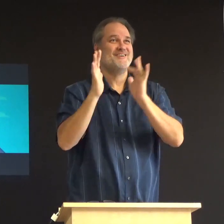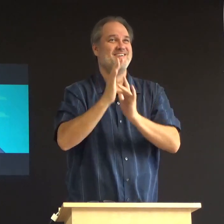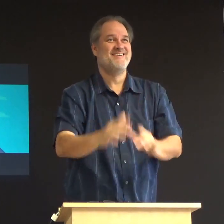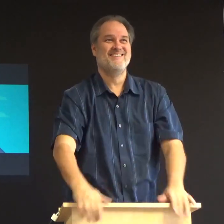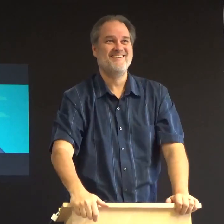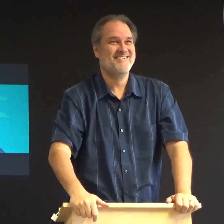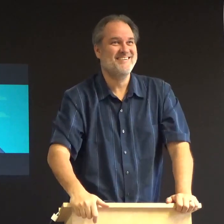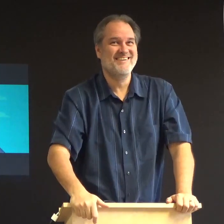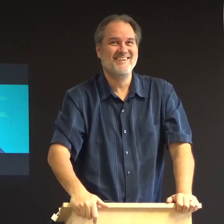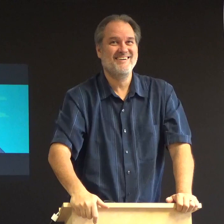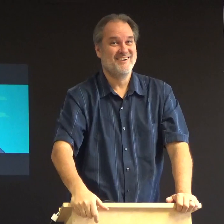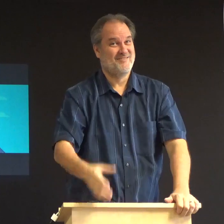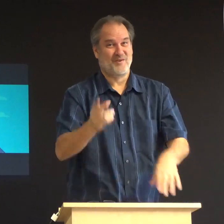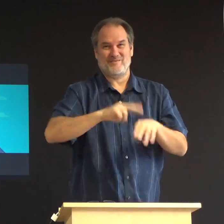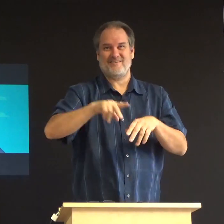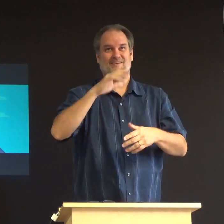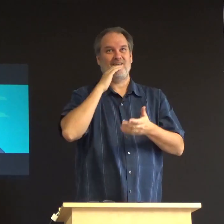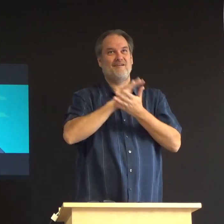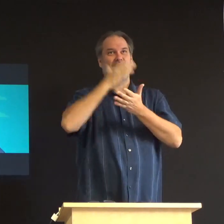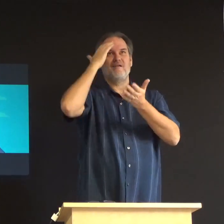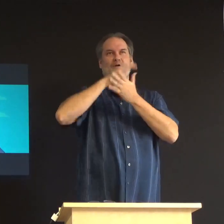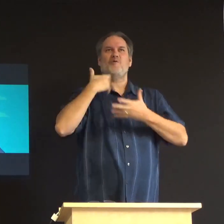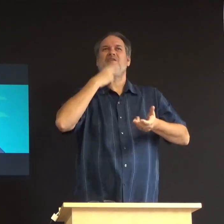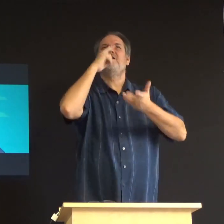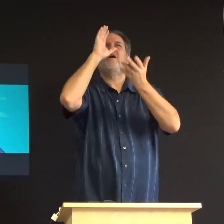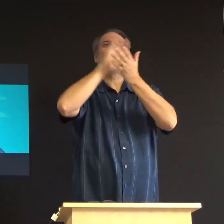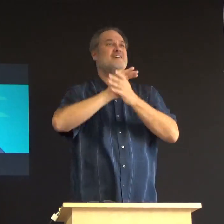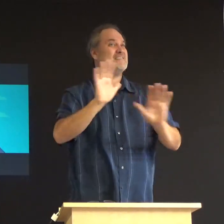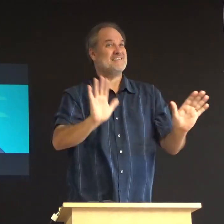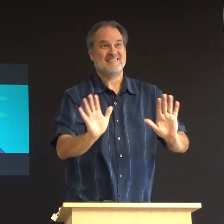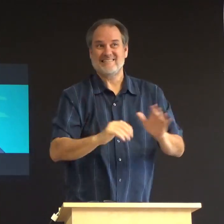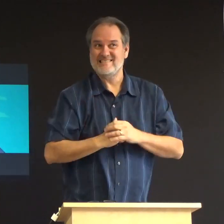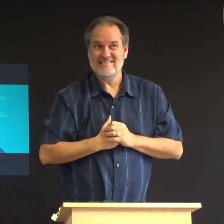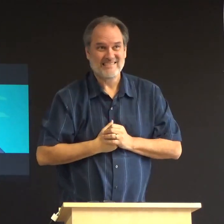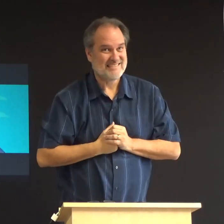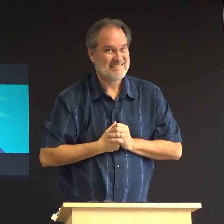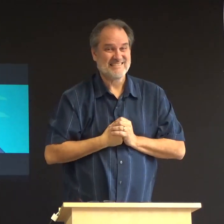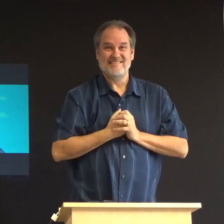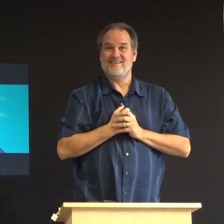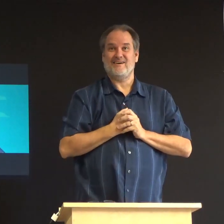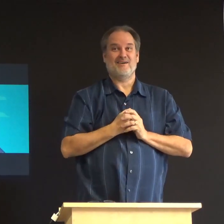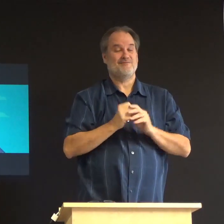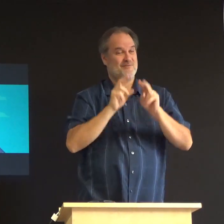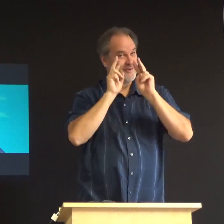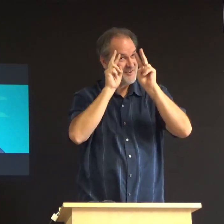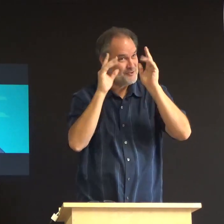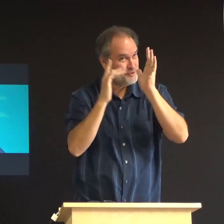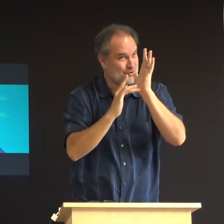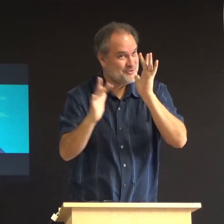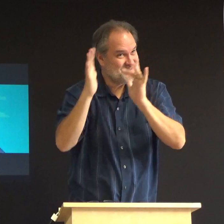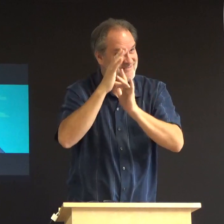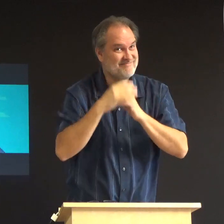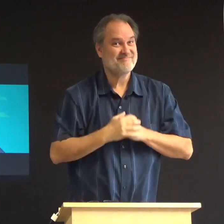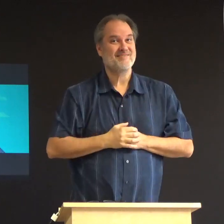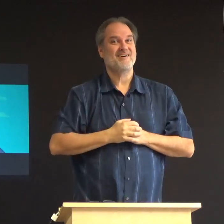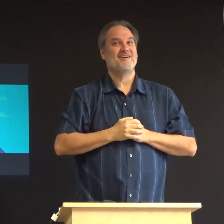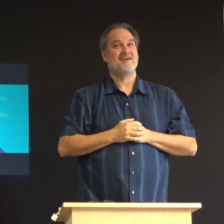If my wife died, I can't look forward to going to heaven to see my wife. Because she's not Jesus. I'm going to look